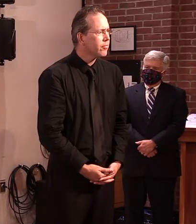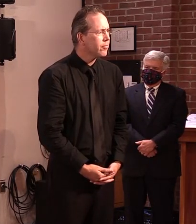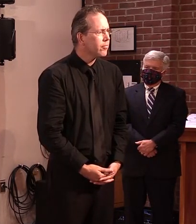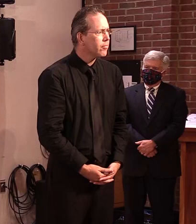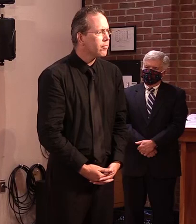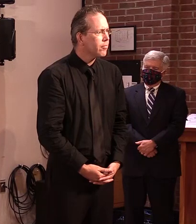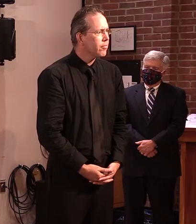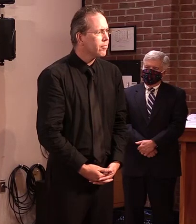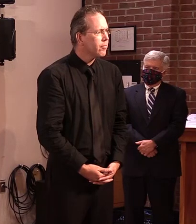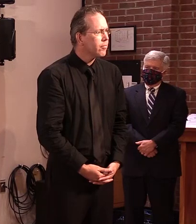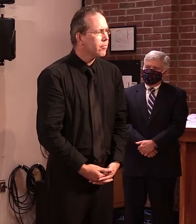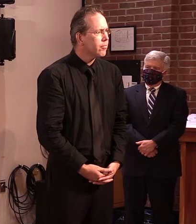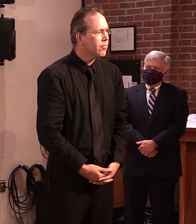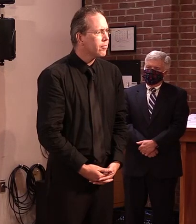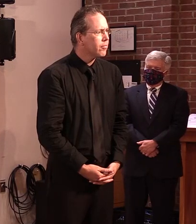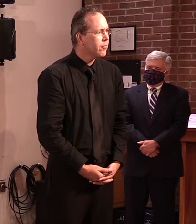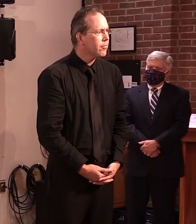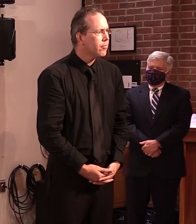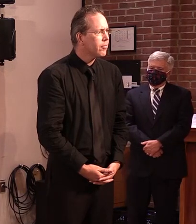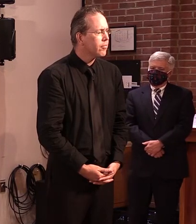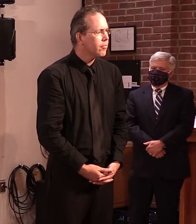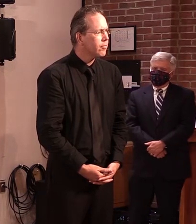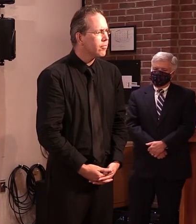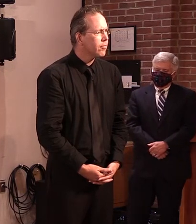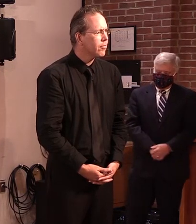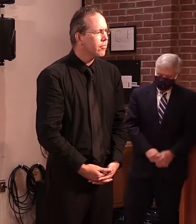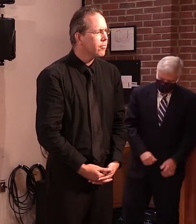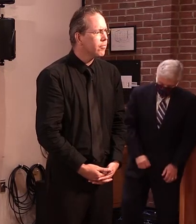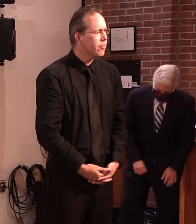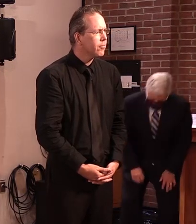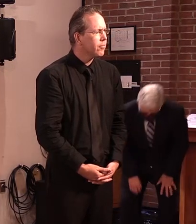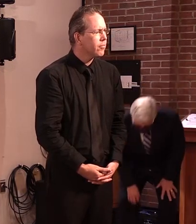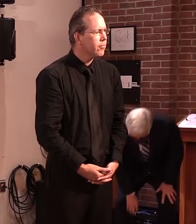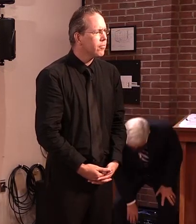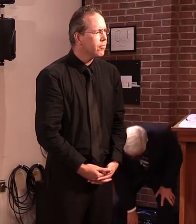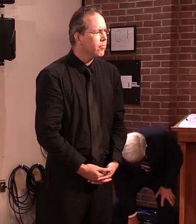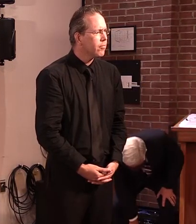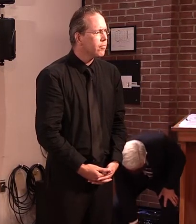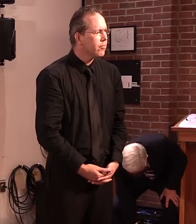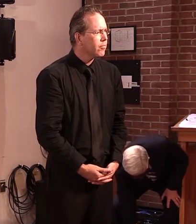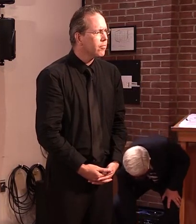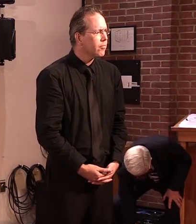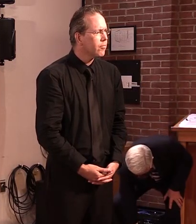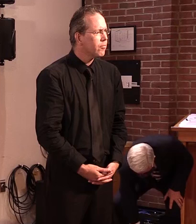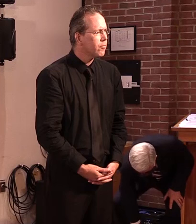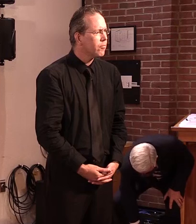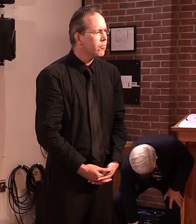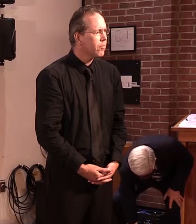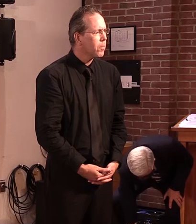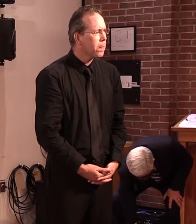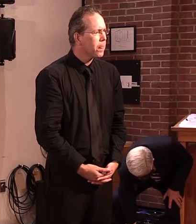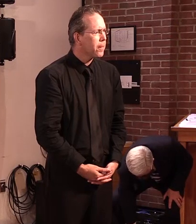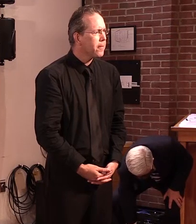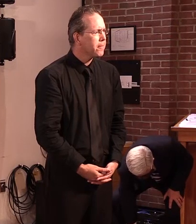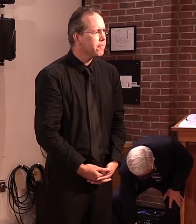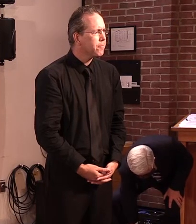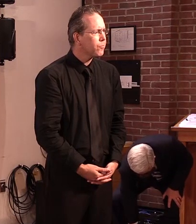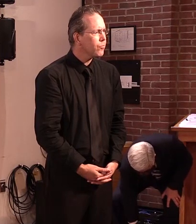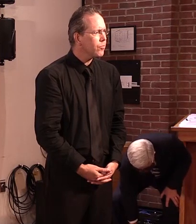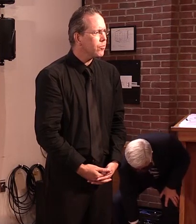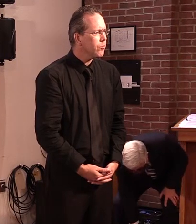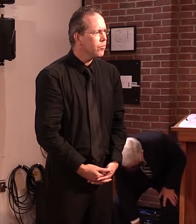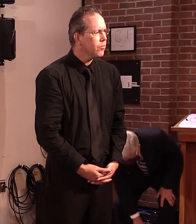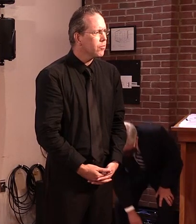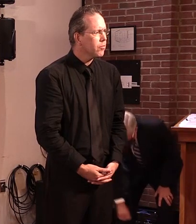work search question. There appears to be some confusion if a person files a claim that if